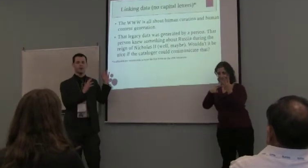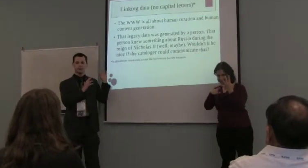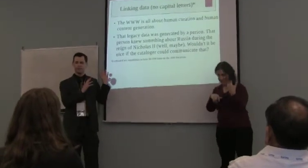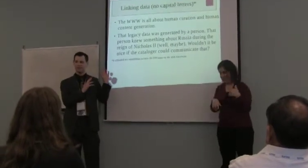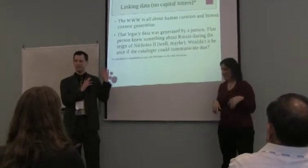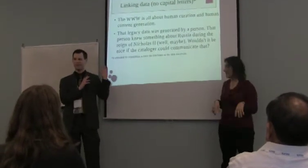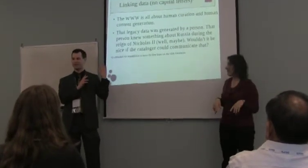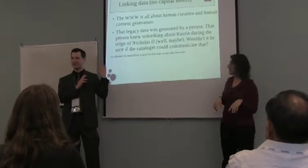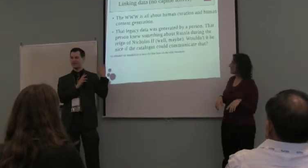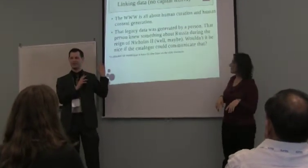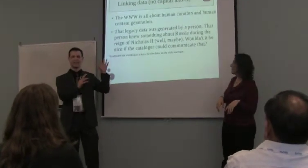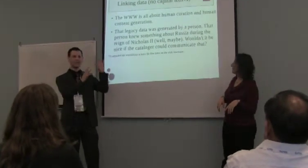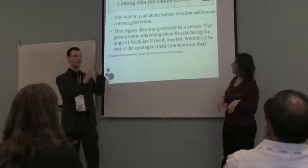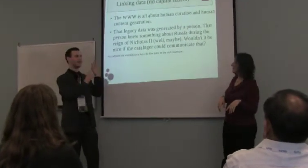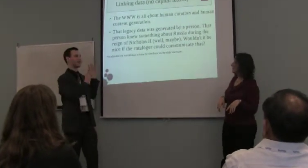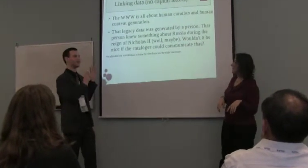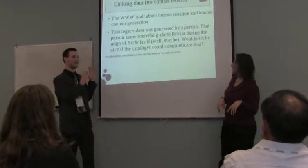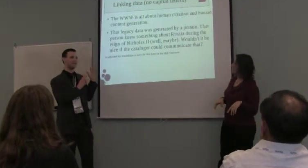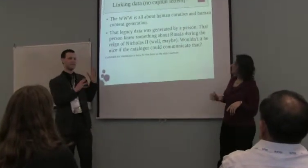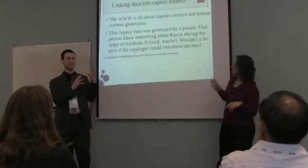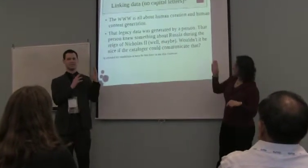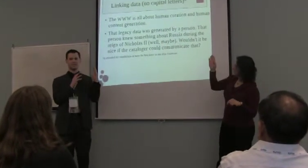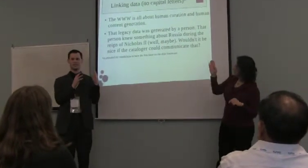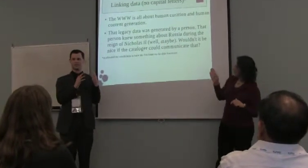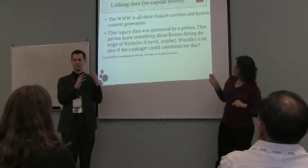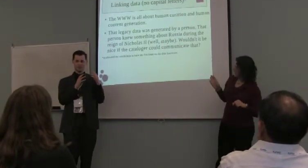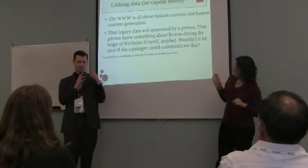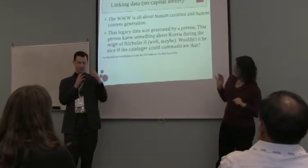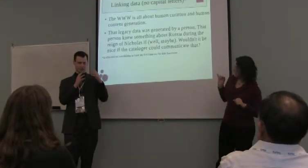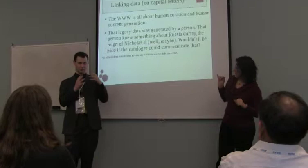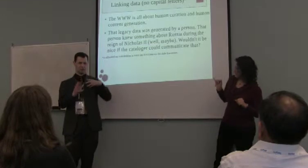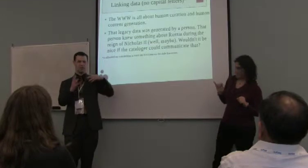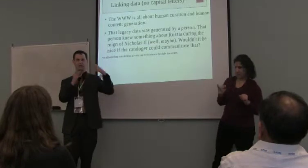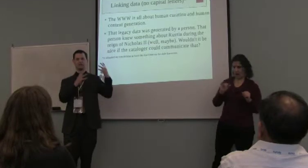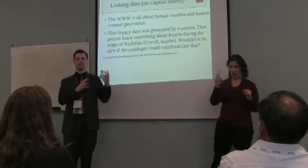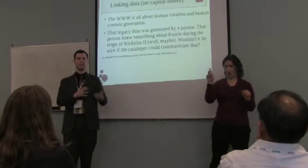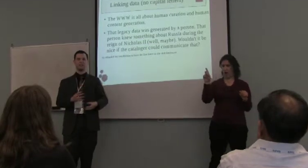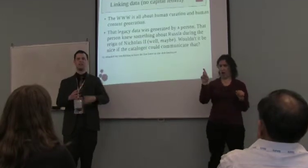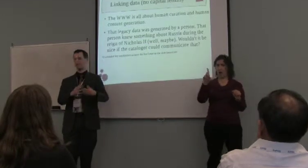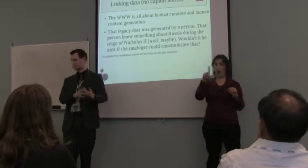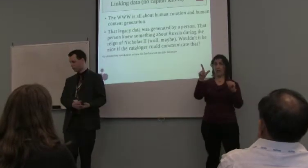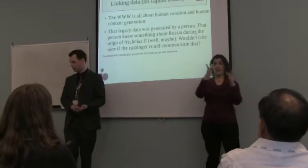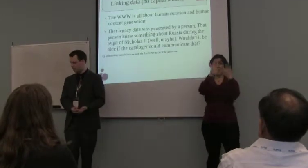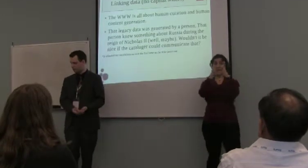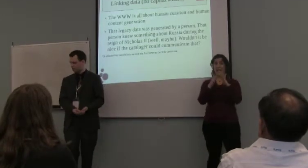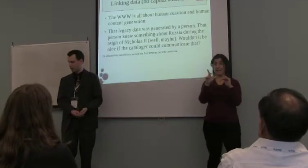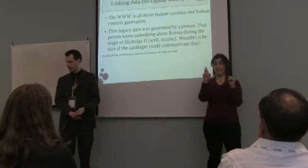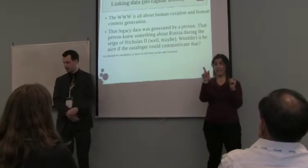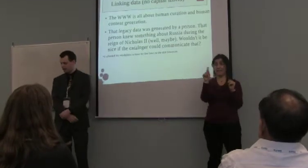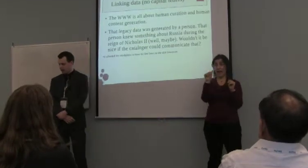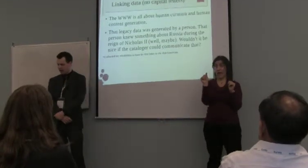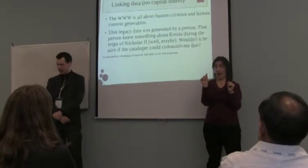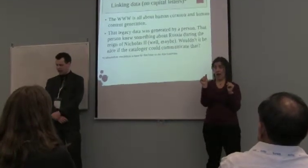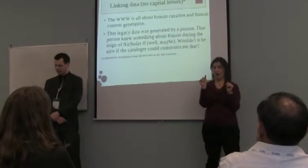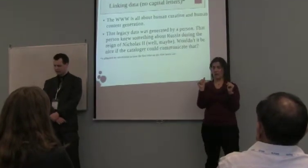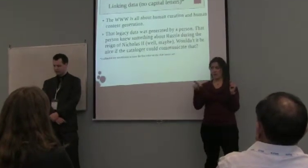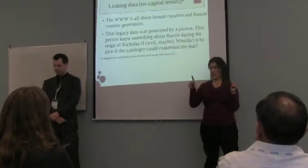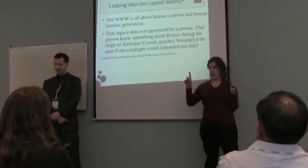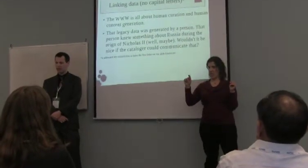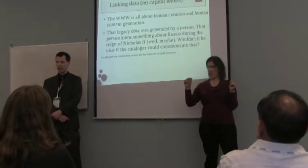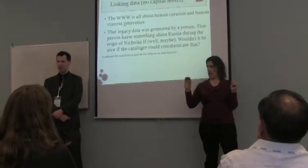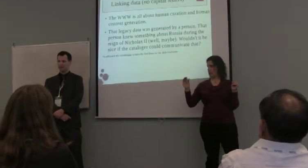a moment about the data that went into this linked data that went into the record,